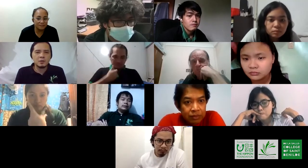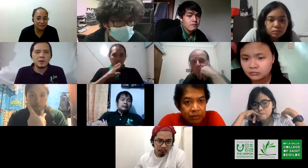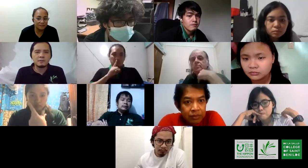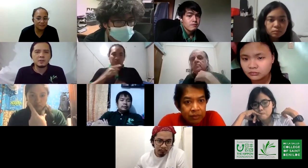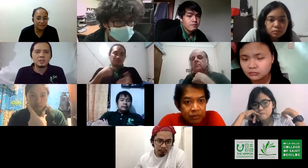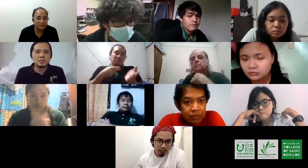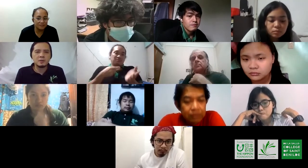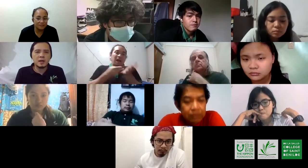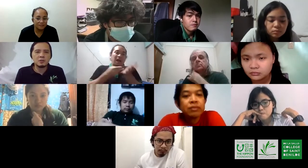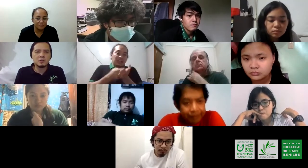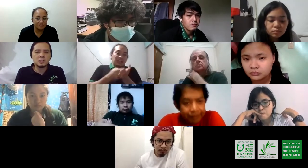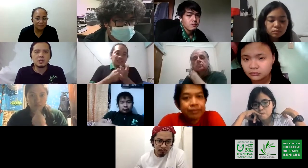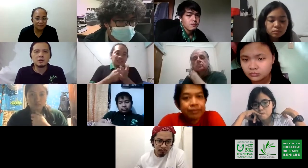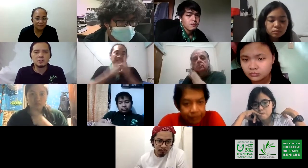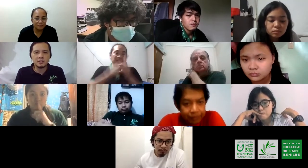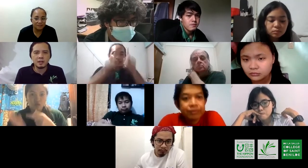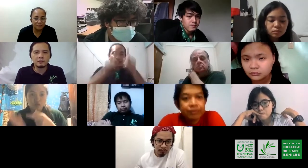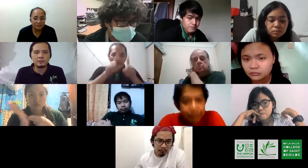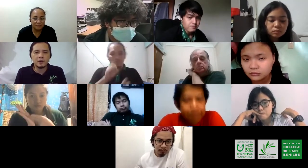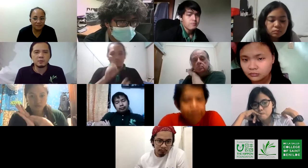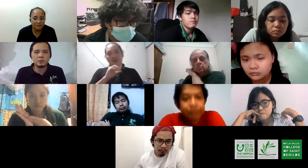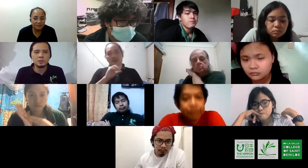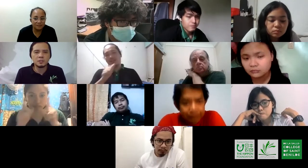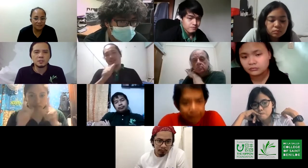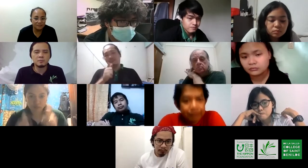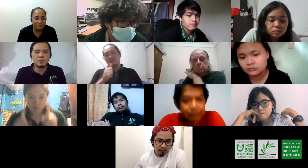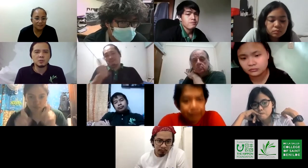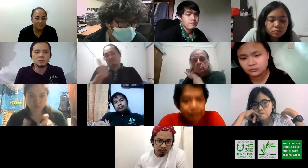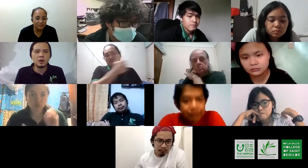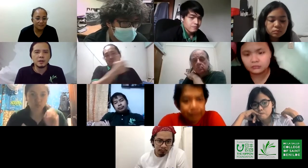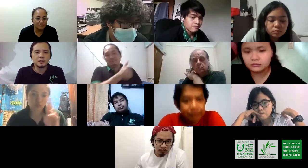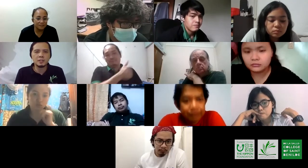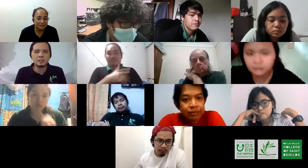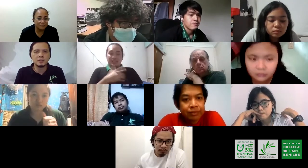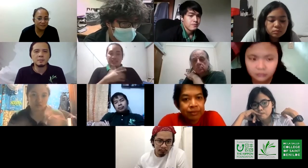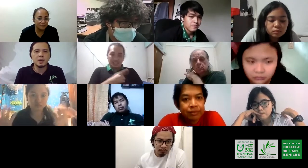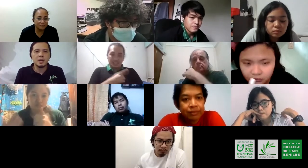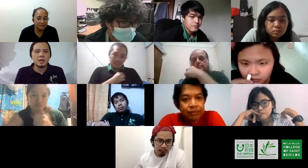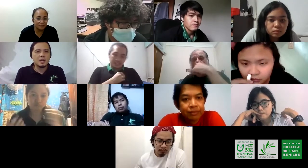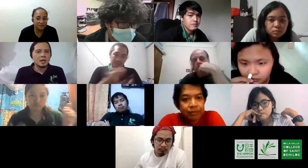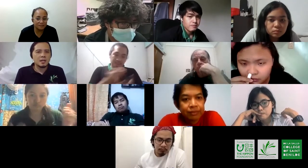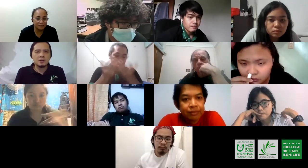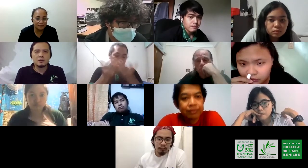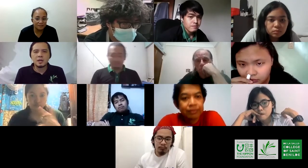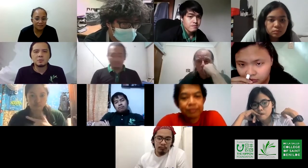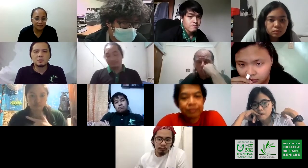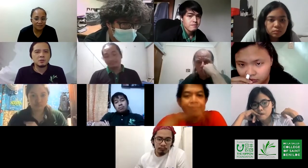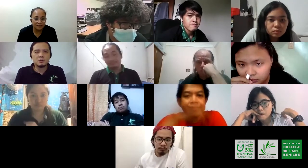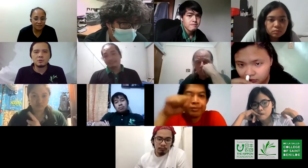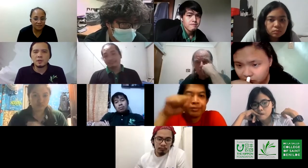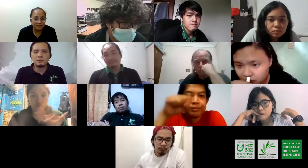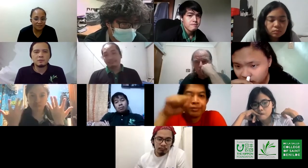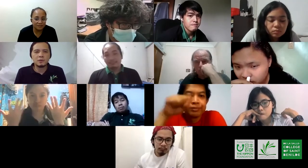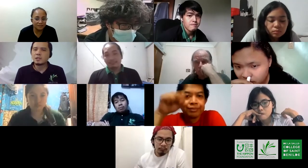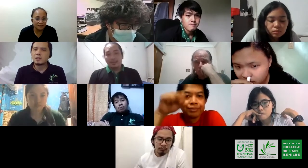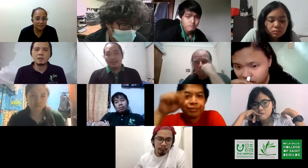have to just do a check on yourself, right? We'll just do the honor system. And, you know, it's up to you. If you feel guilty about it,